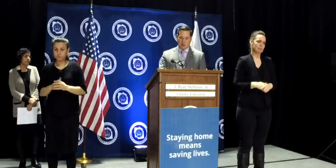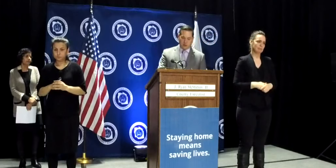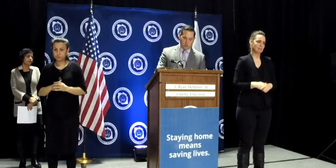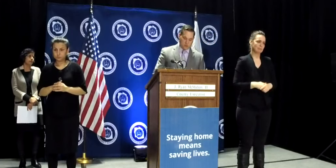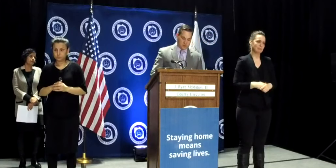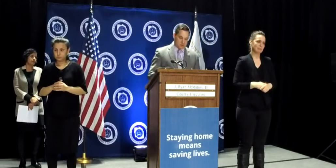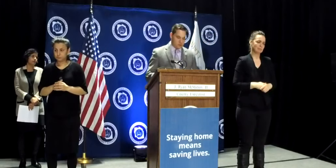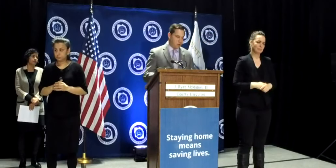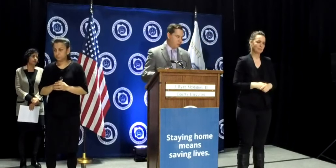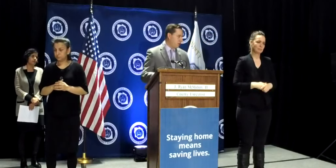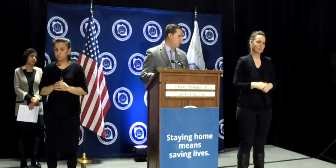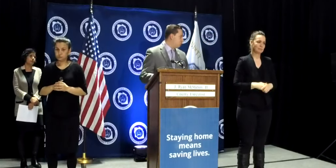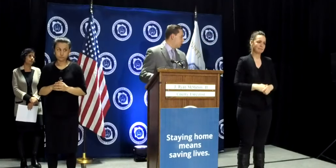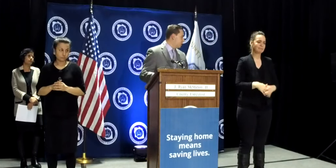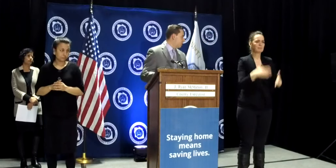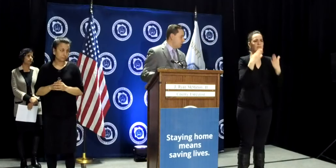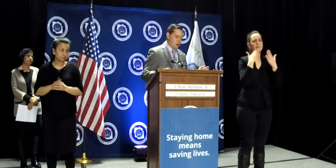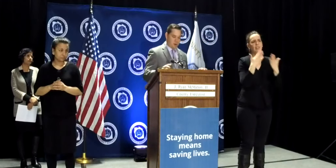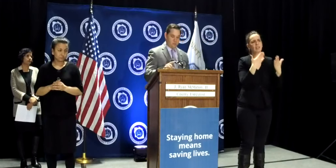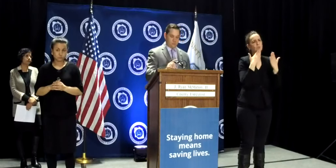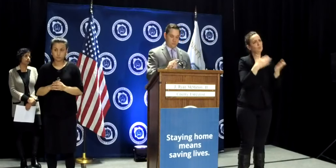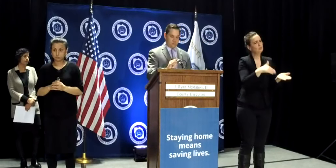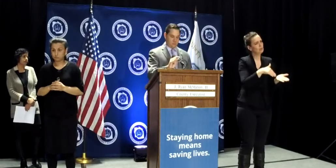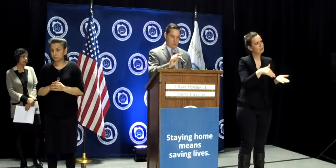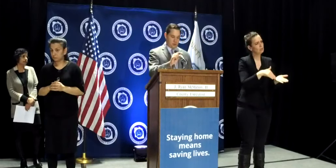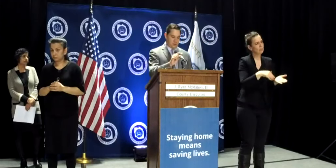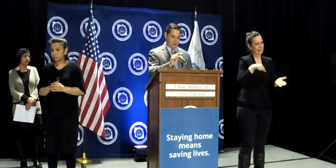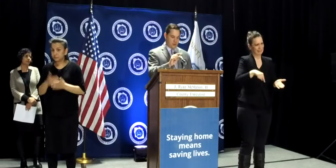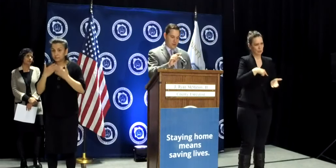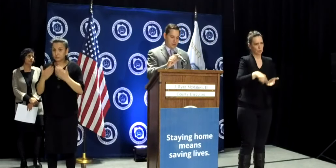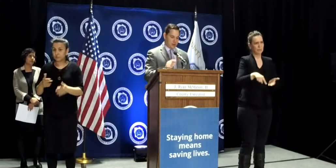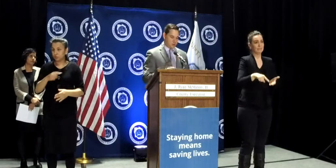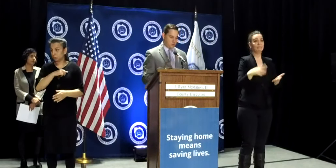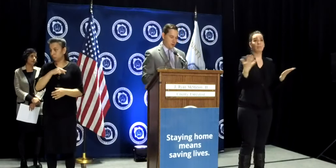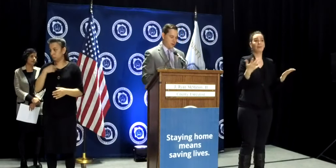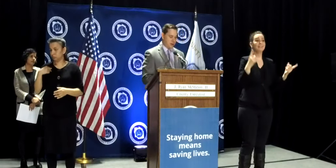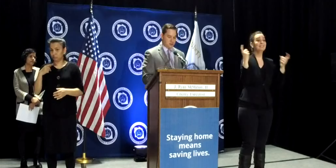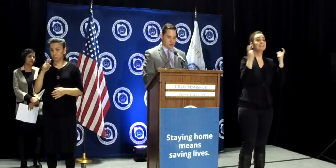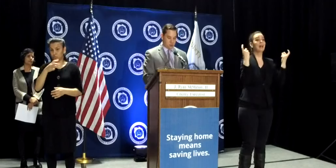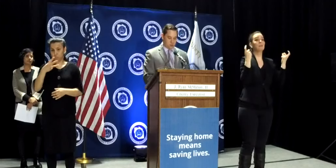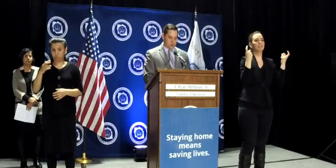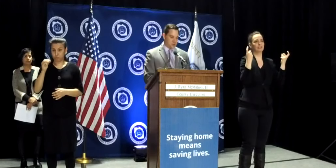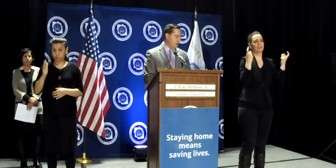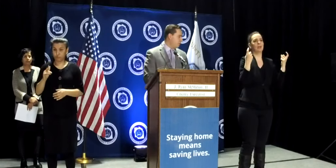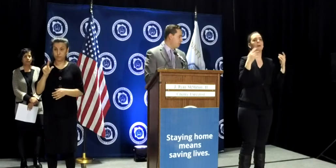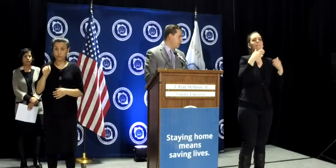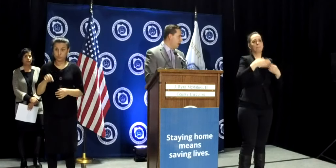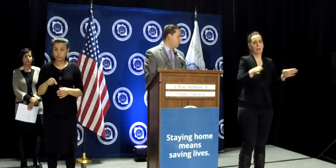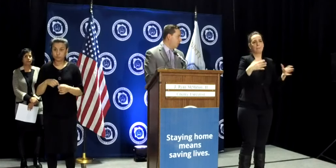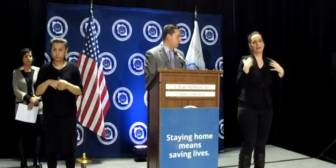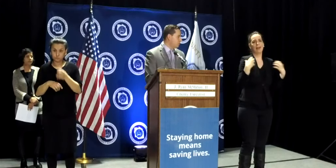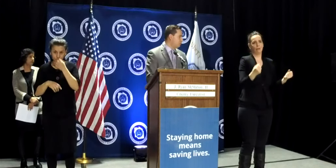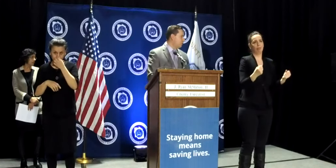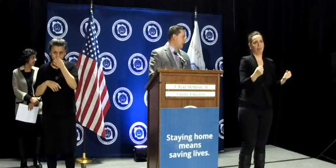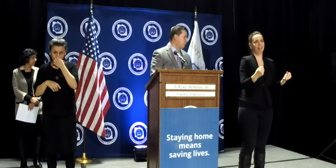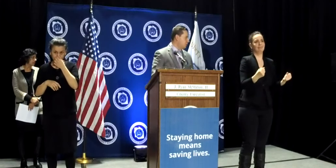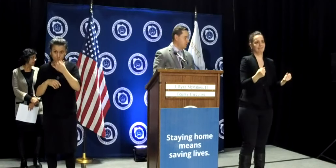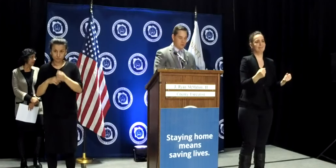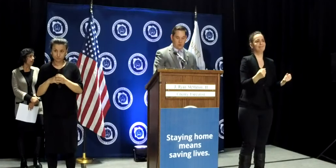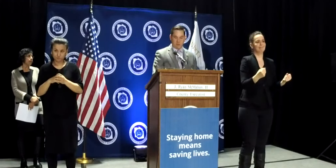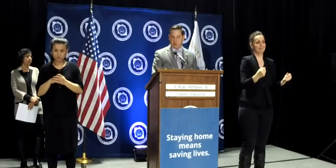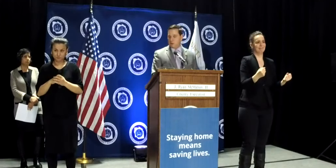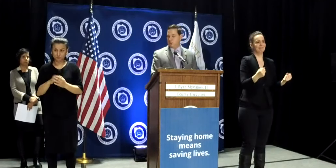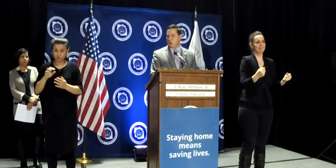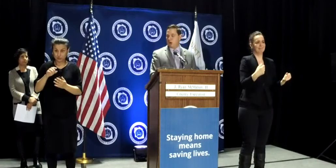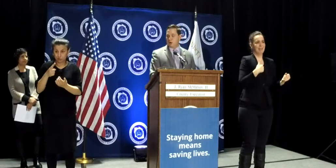Thank you, Dr. Gupta. This is Public Health Week, and saying that, Doctor, to recognize you and your staff, I brought you some